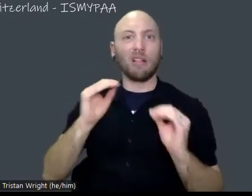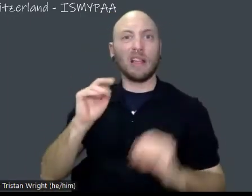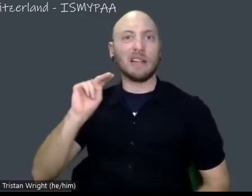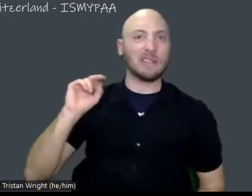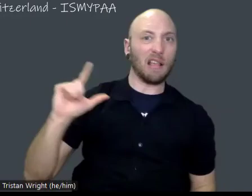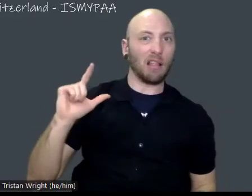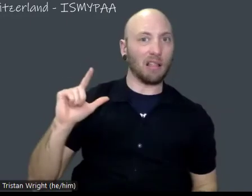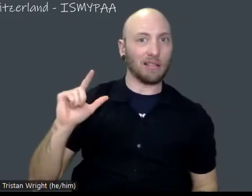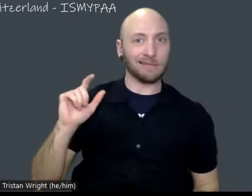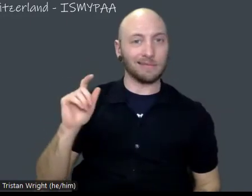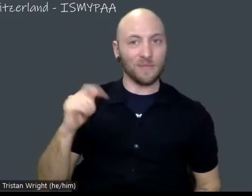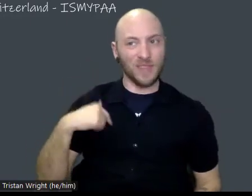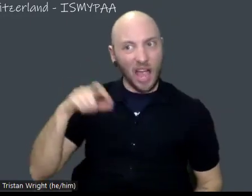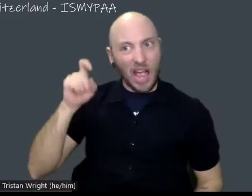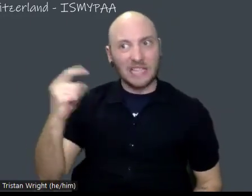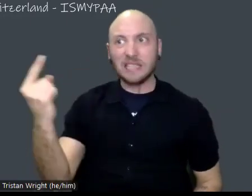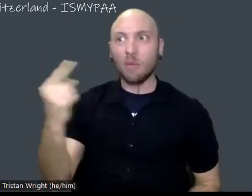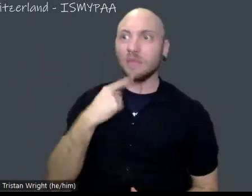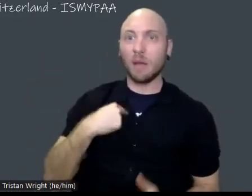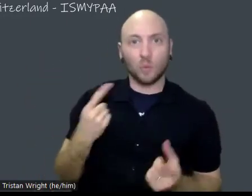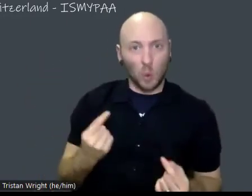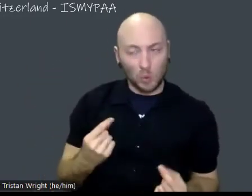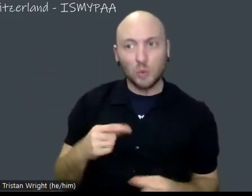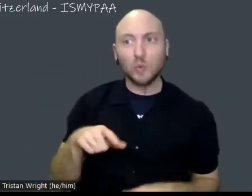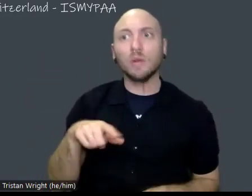need directions. I need